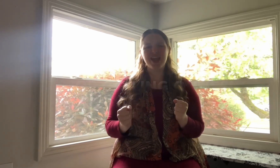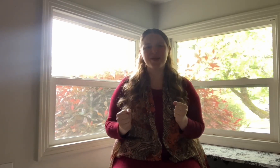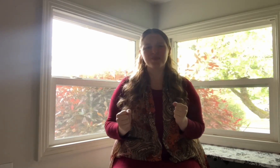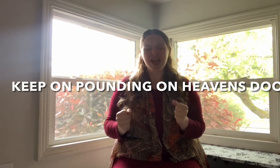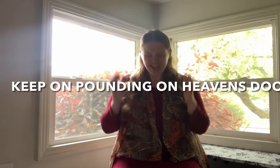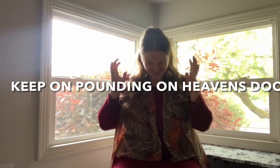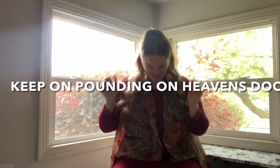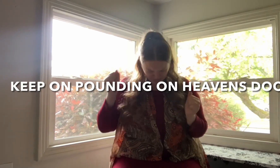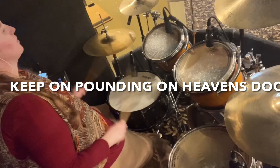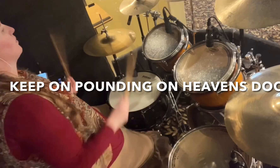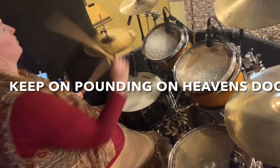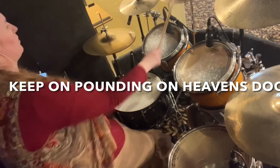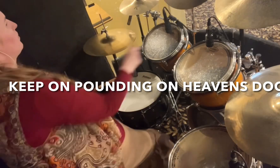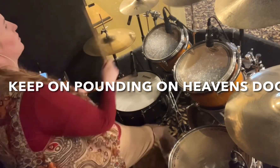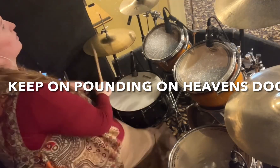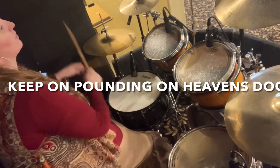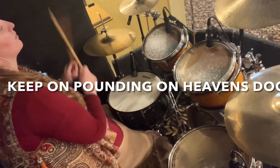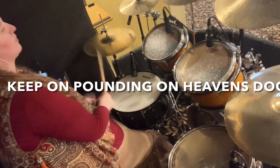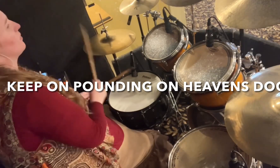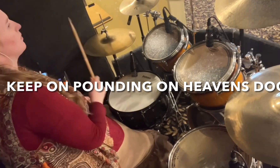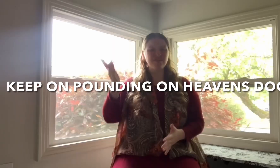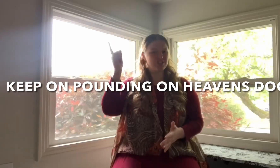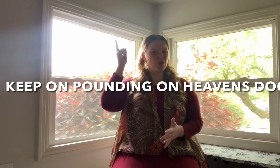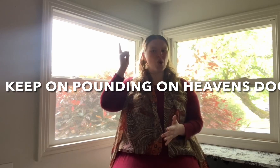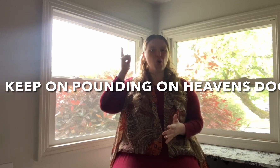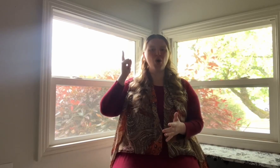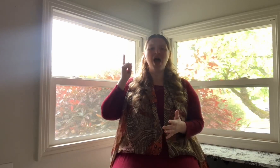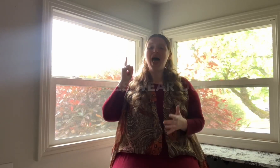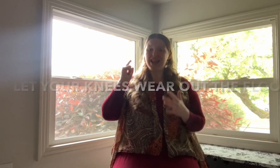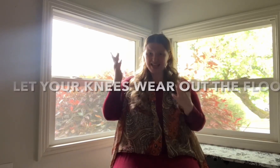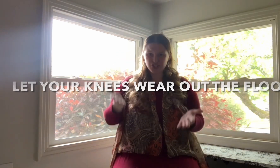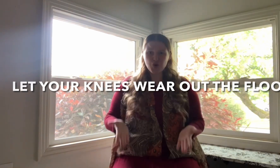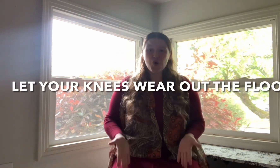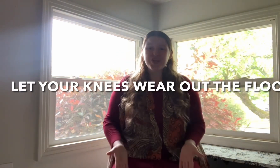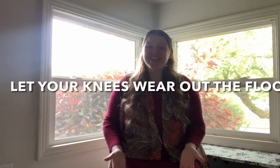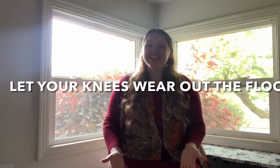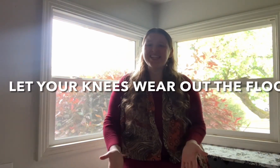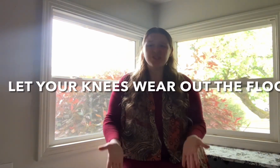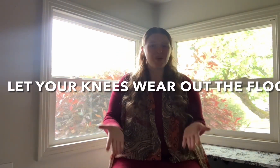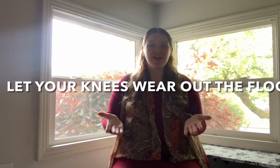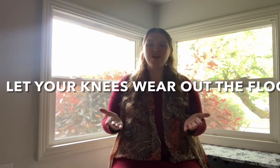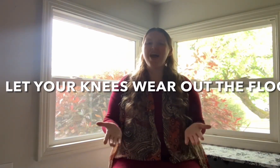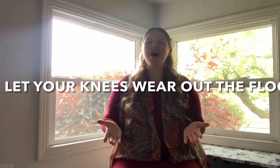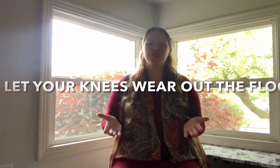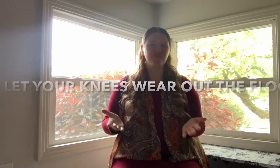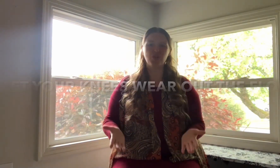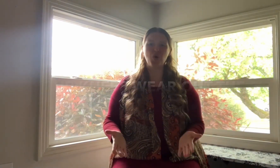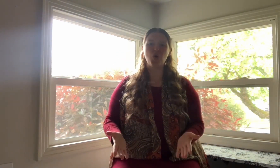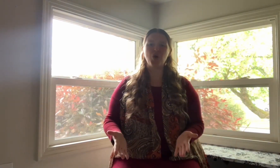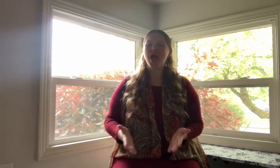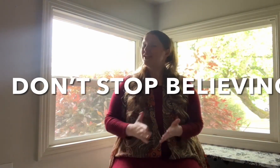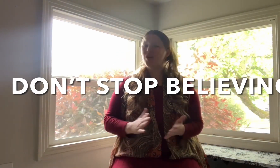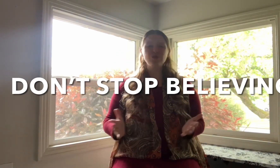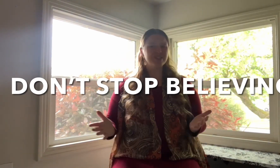Name, keep on pounding on heaven's door. Let your knees wear out the floor. Don't